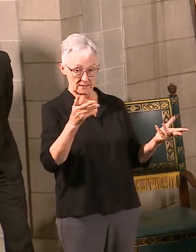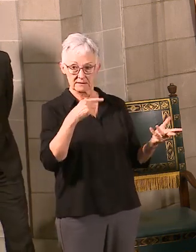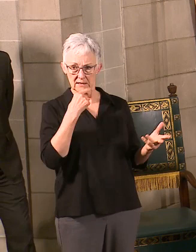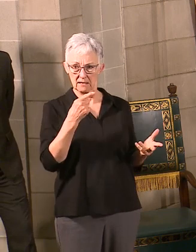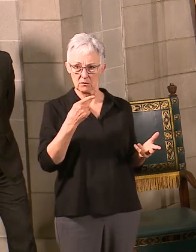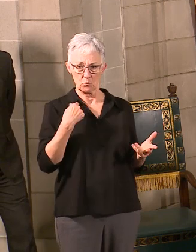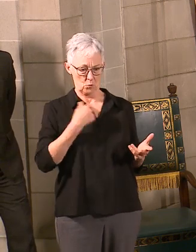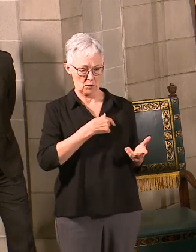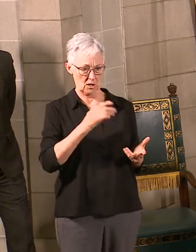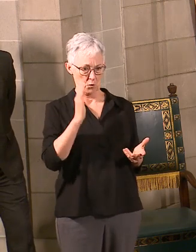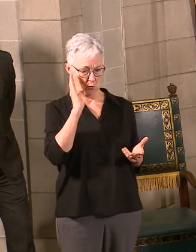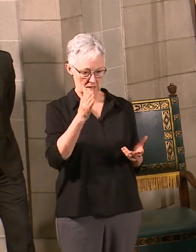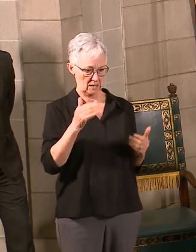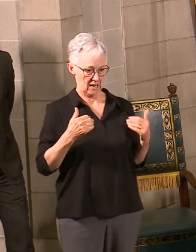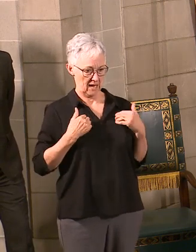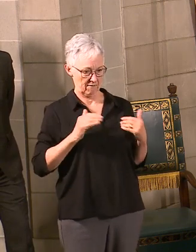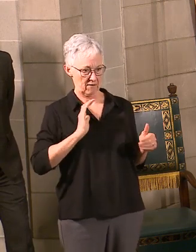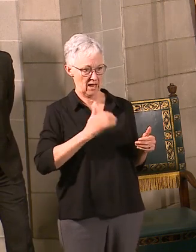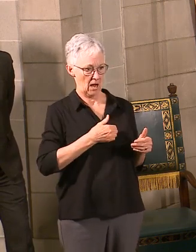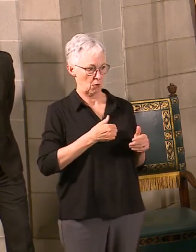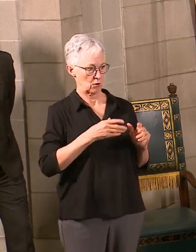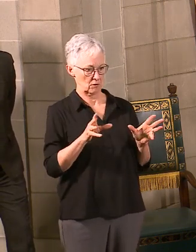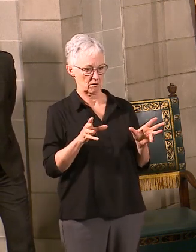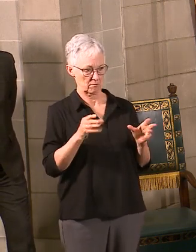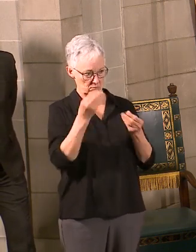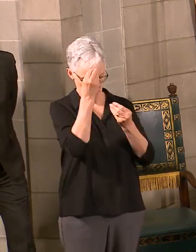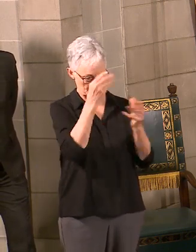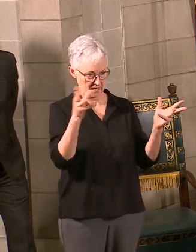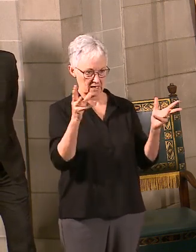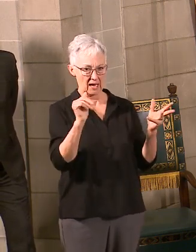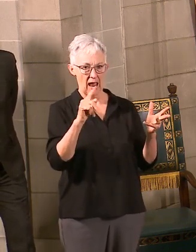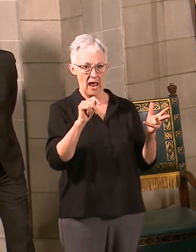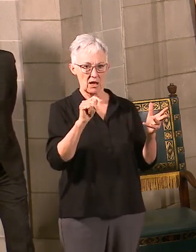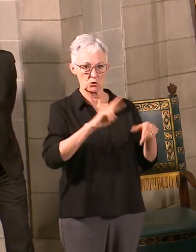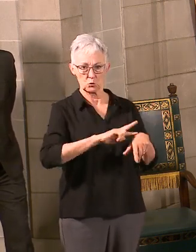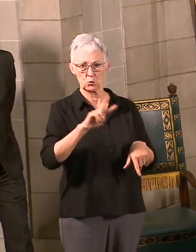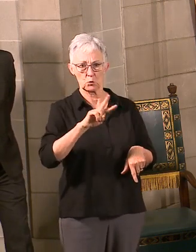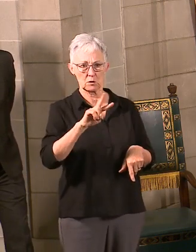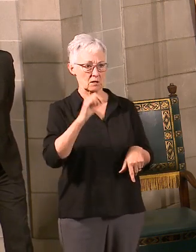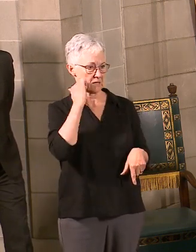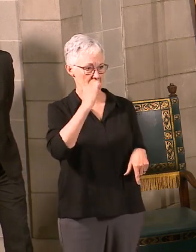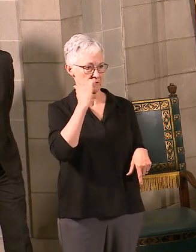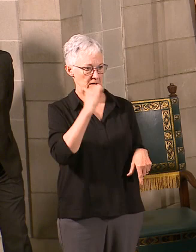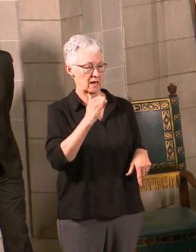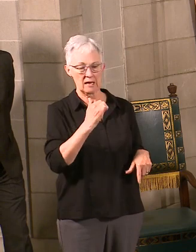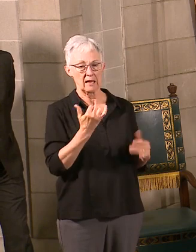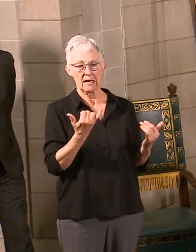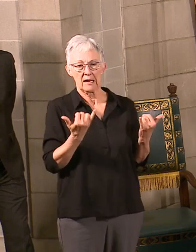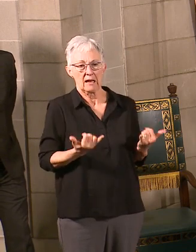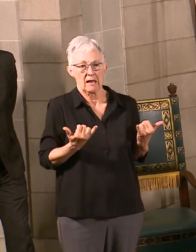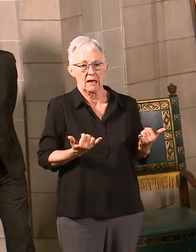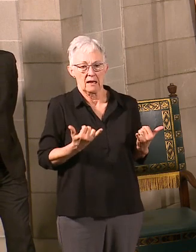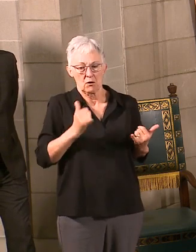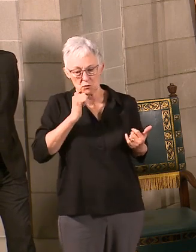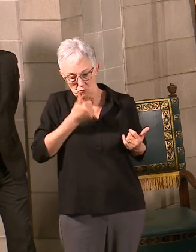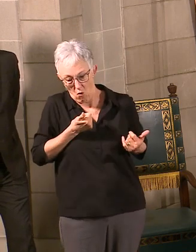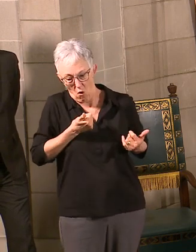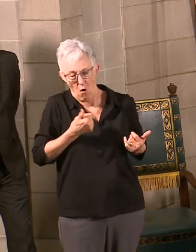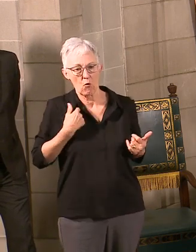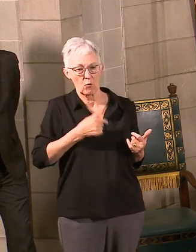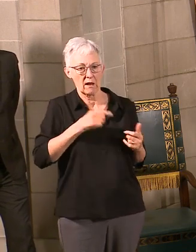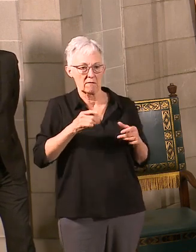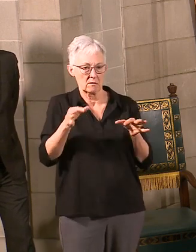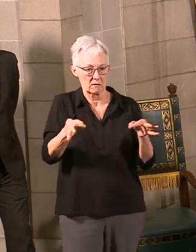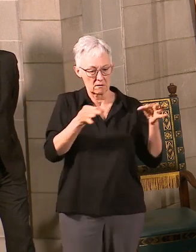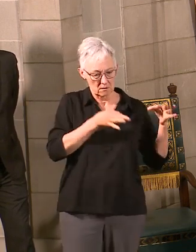week. President Trump is actually having a phone call tomorrow at 2 o'clock with the governors, so we will be moving the press conference tomorrow to 1 o'clock